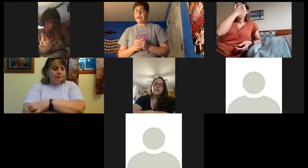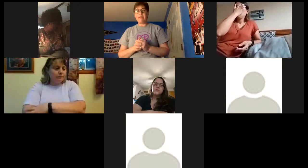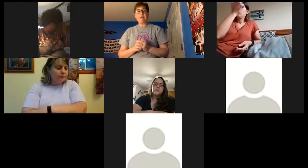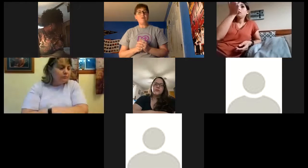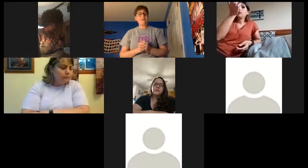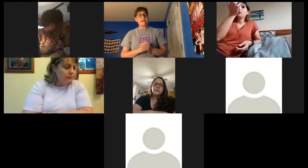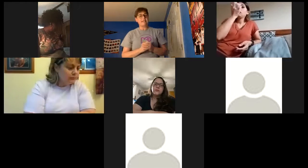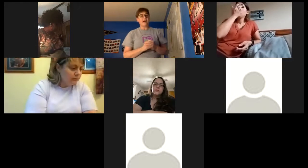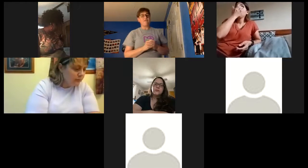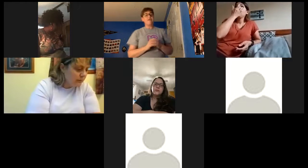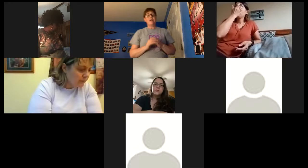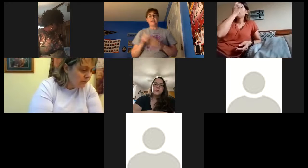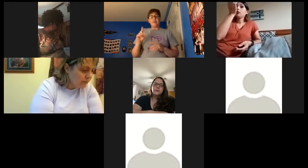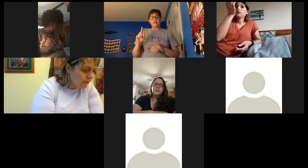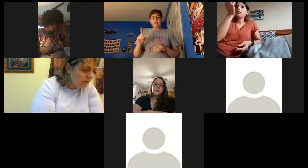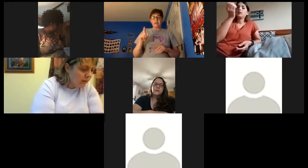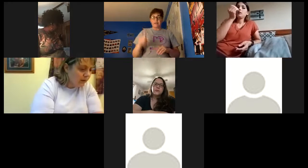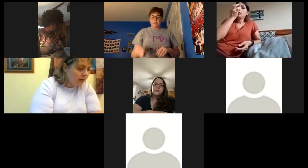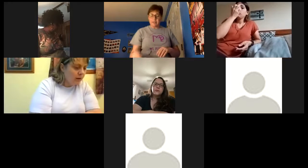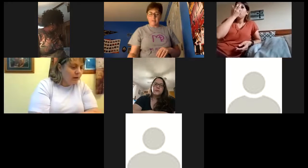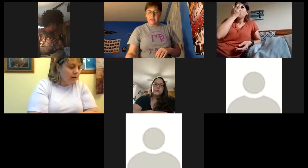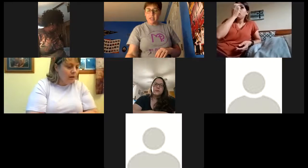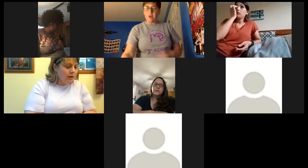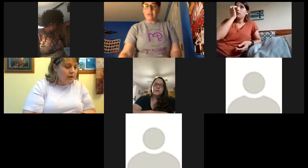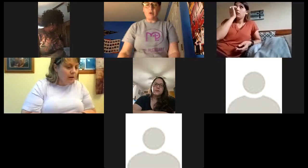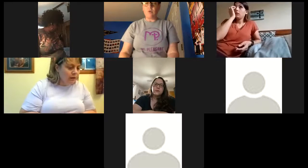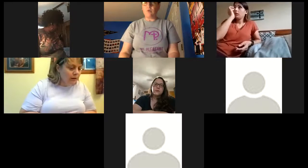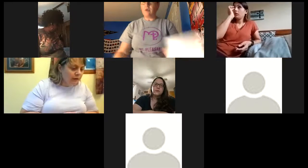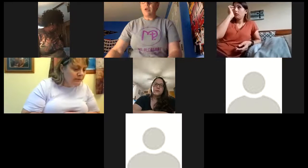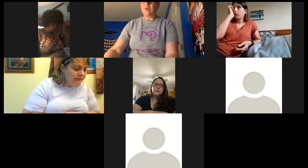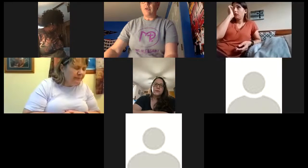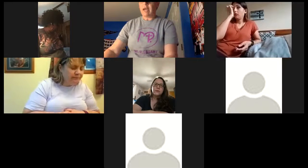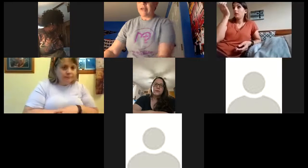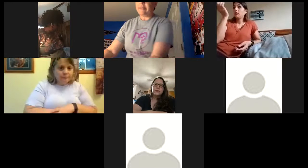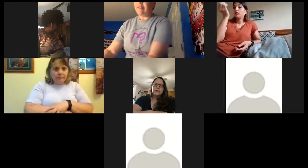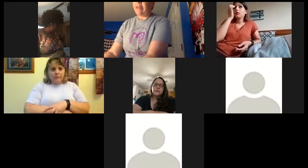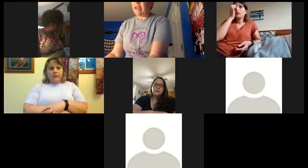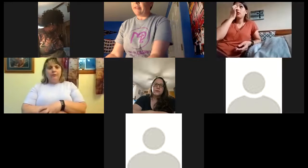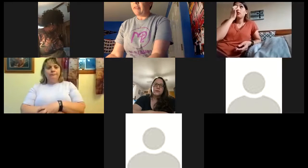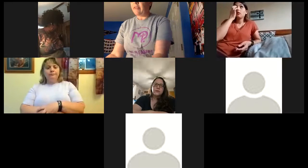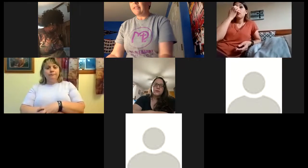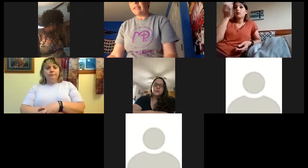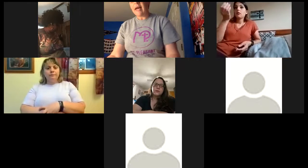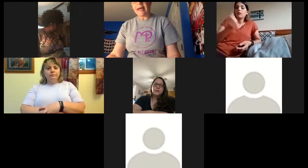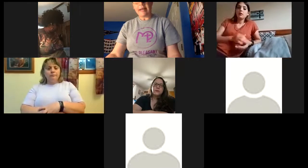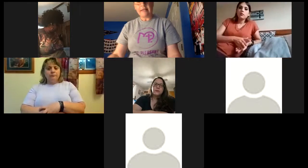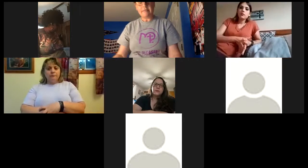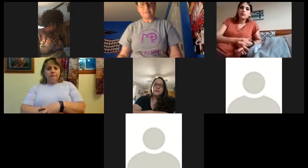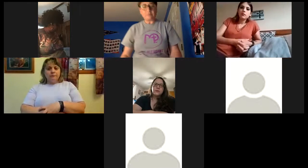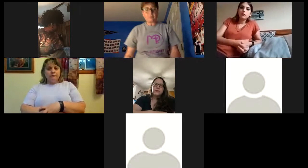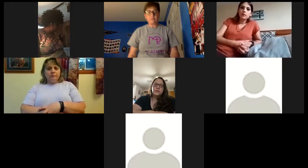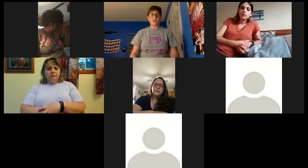All right, and then we've got deaf. Now, in the video, I told you guys that the